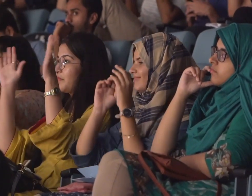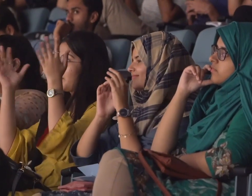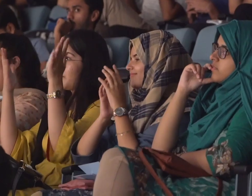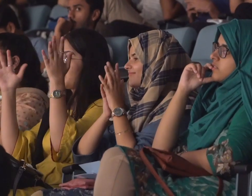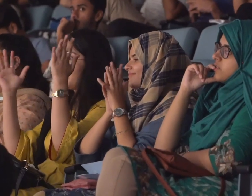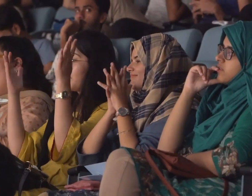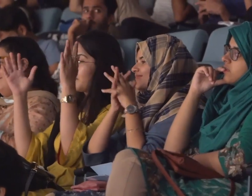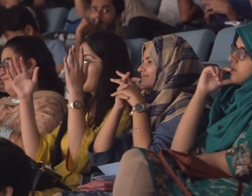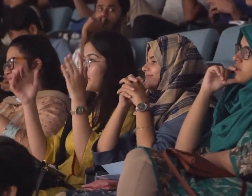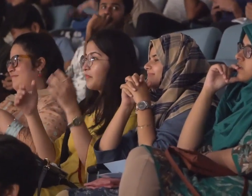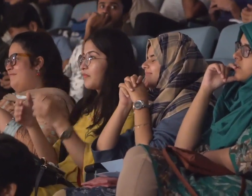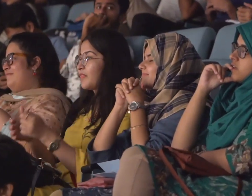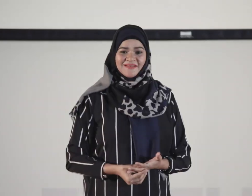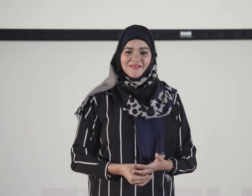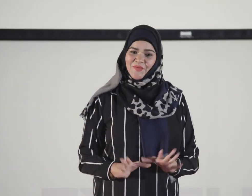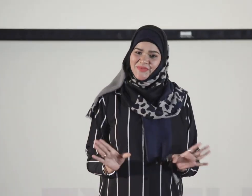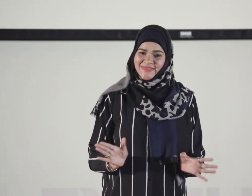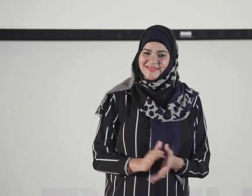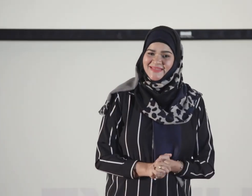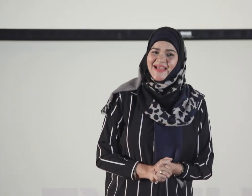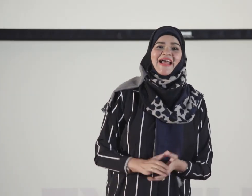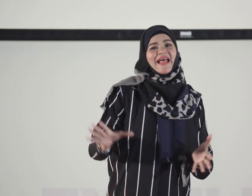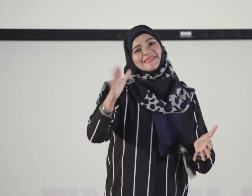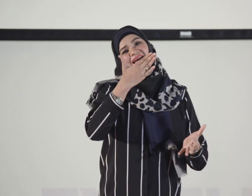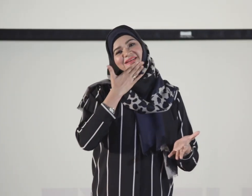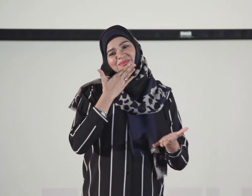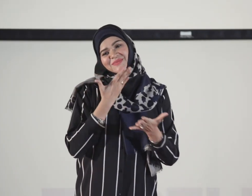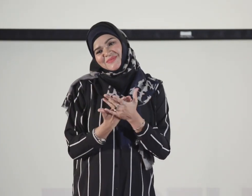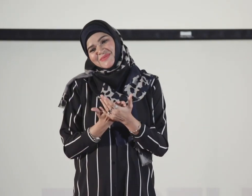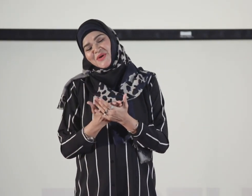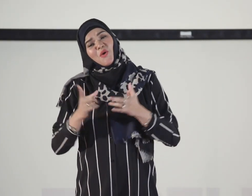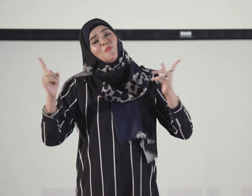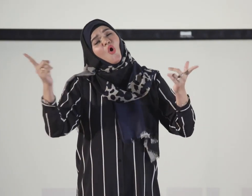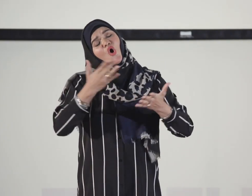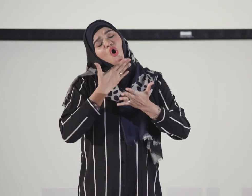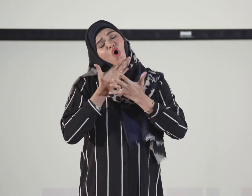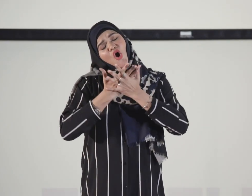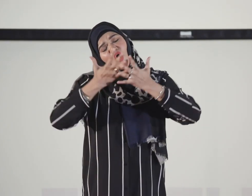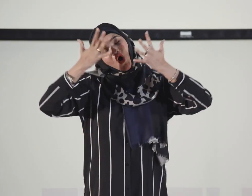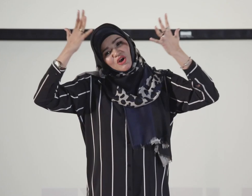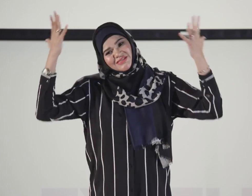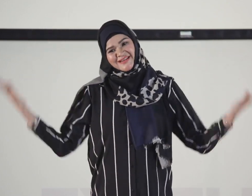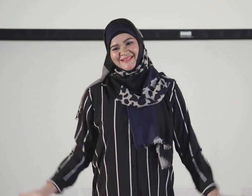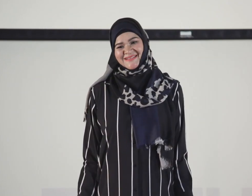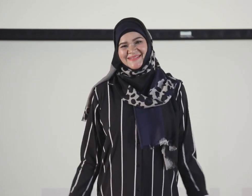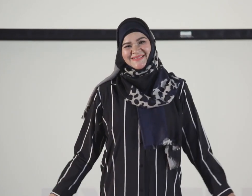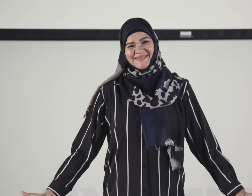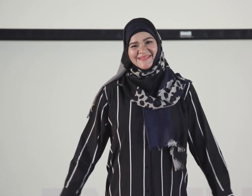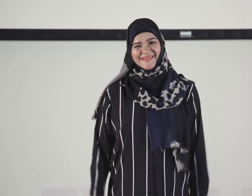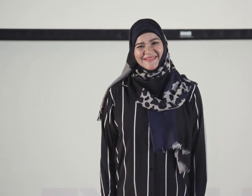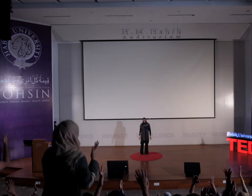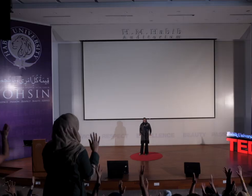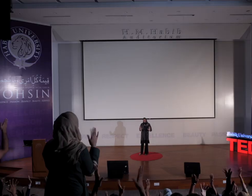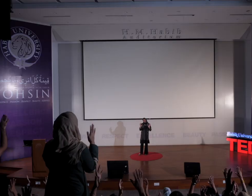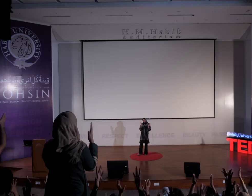people, you still need to support them and provide for them. Thank you so much at the end, guys. Thank you for being here today.